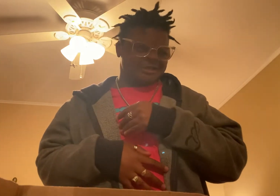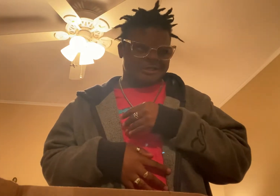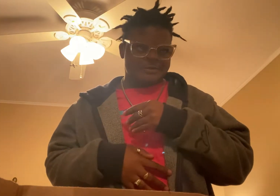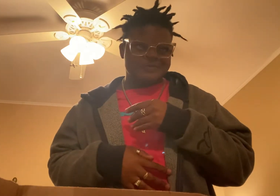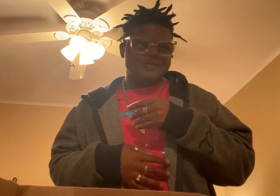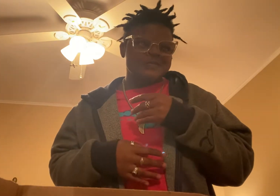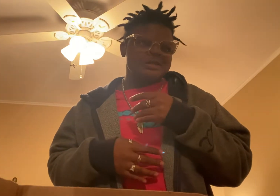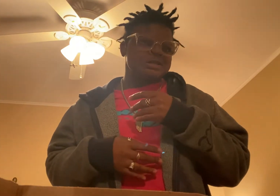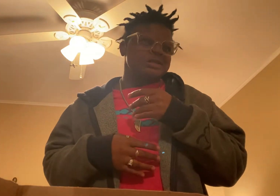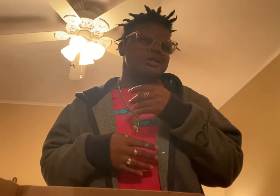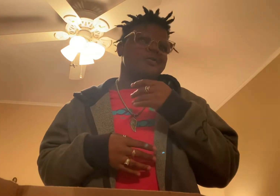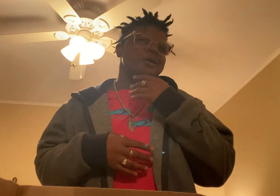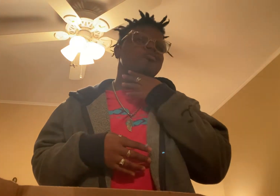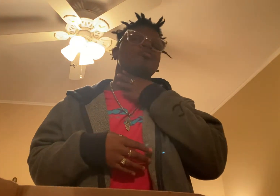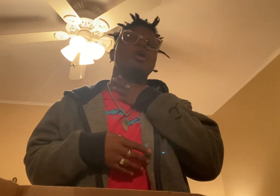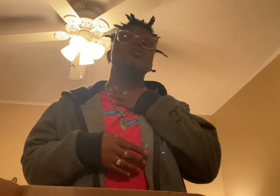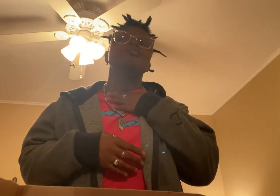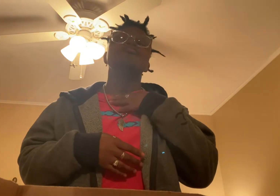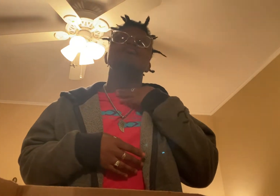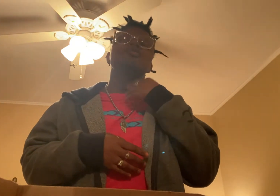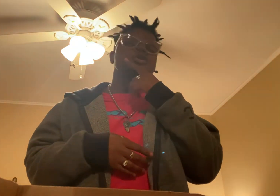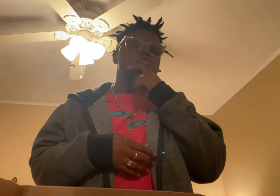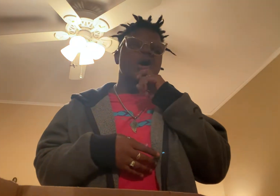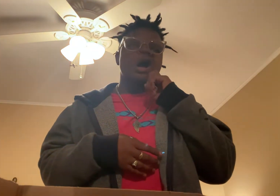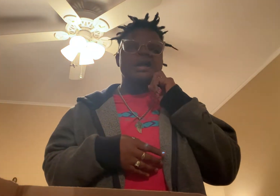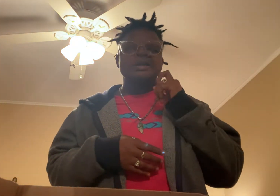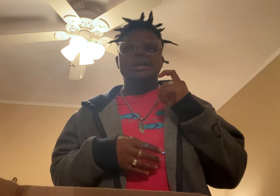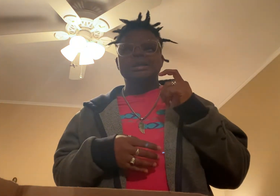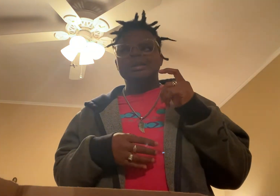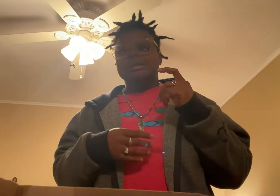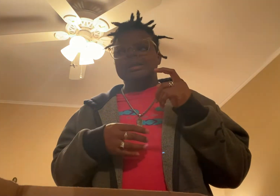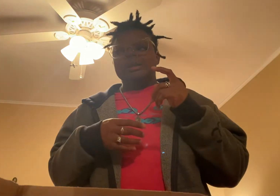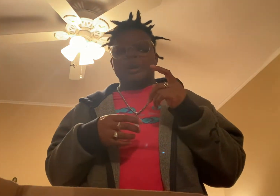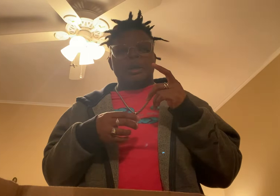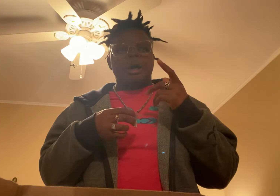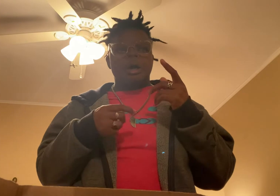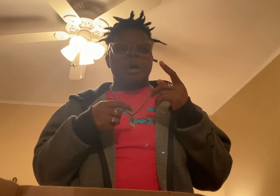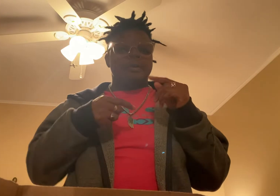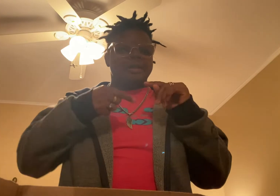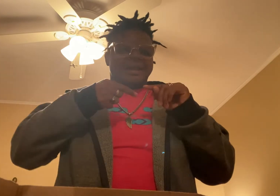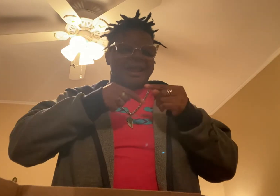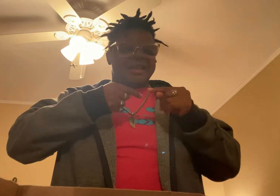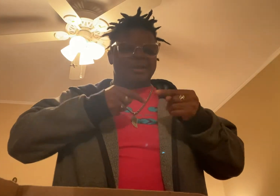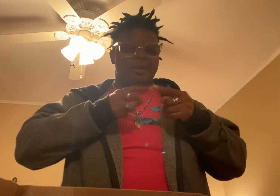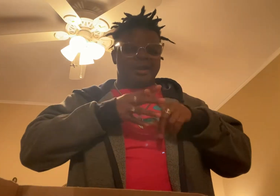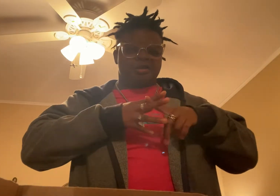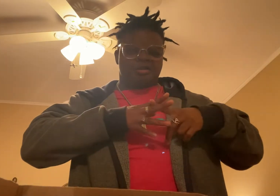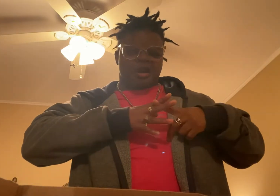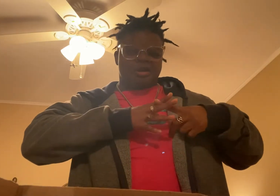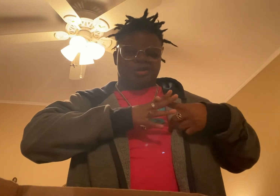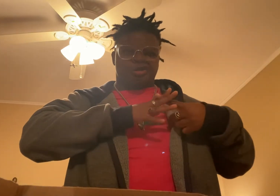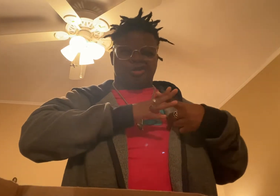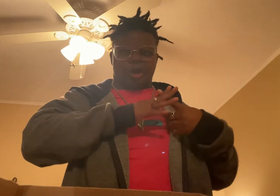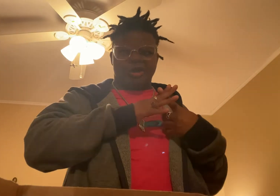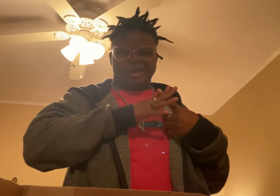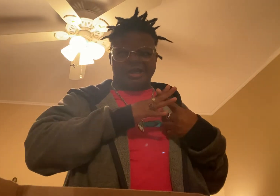asleep. So my throat was dry. The aching pains kind of starting, but